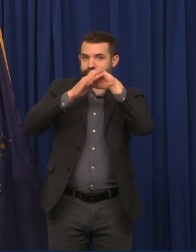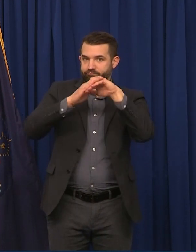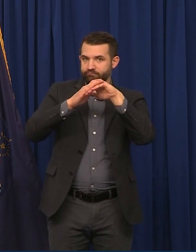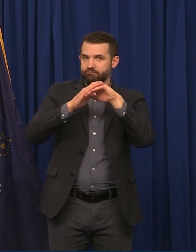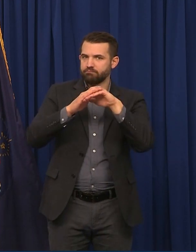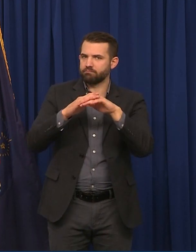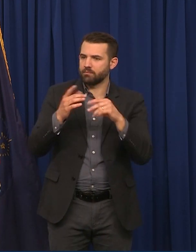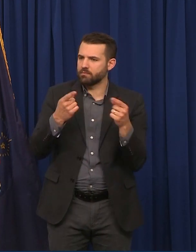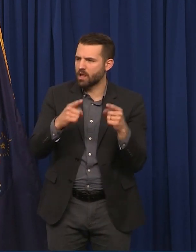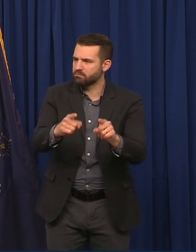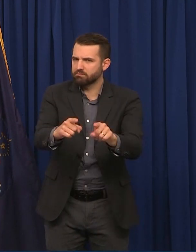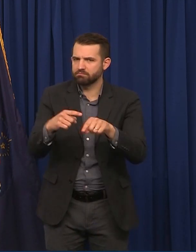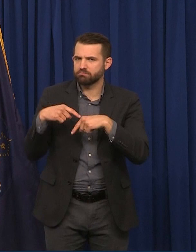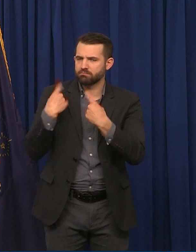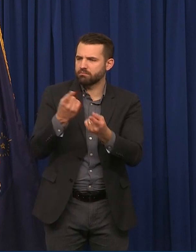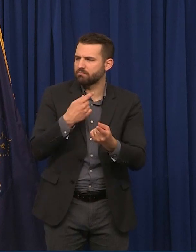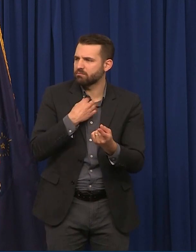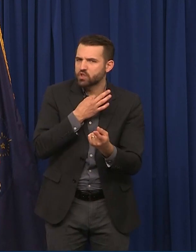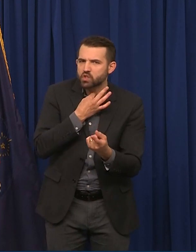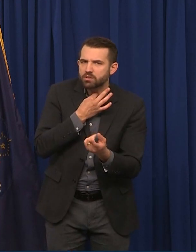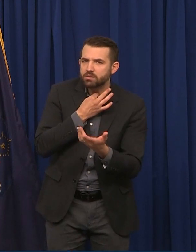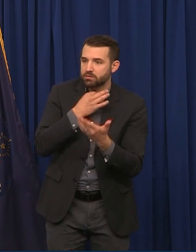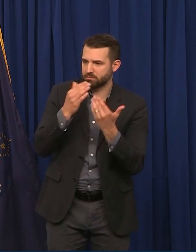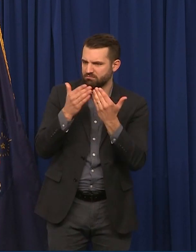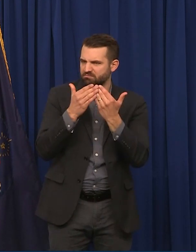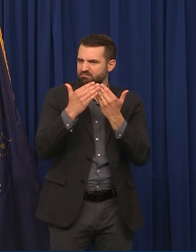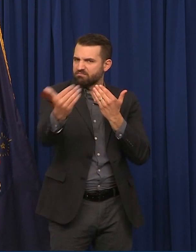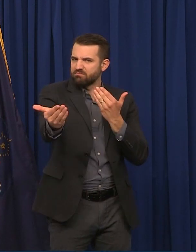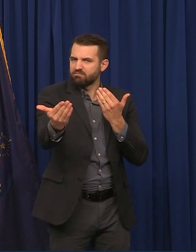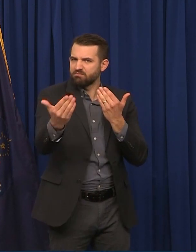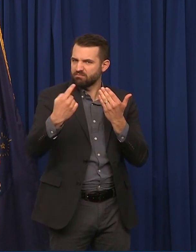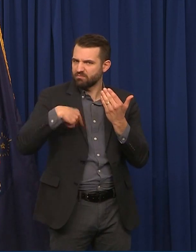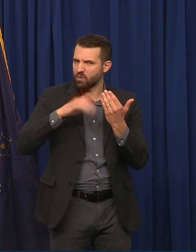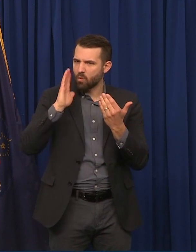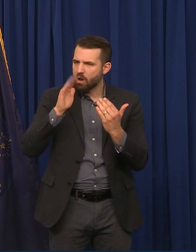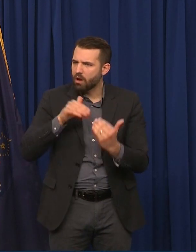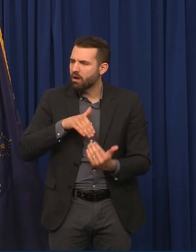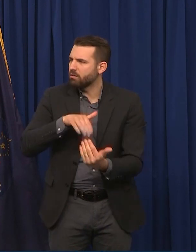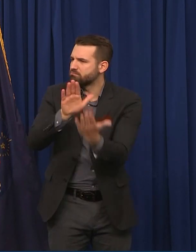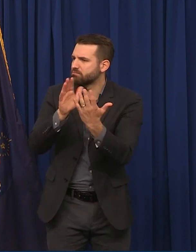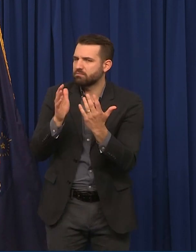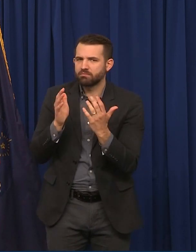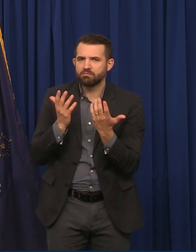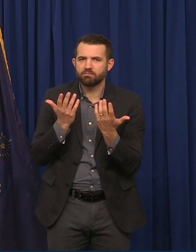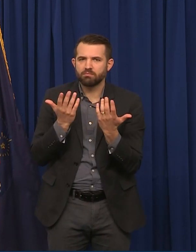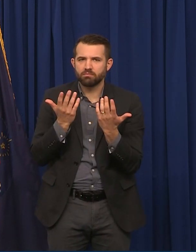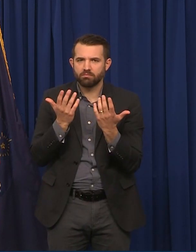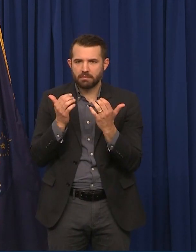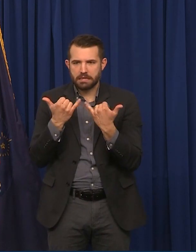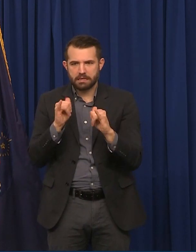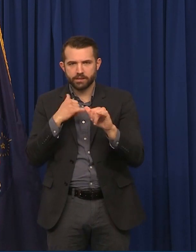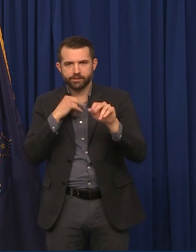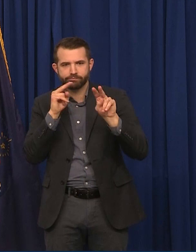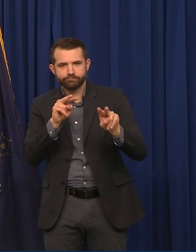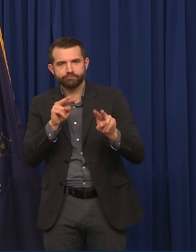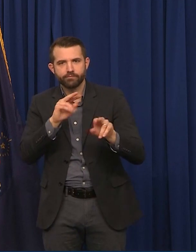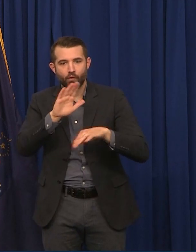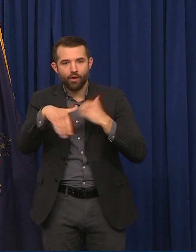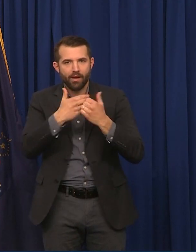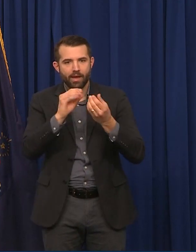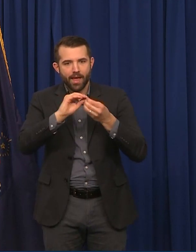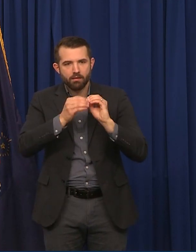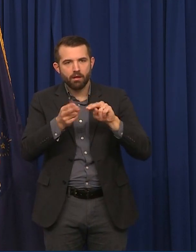going to deal with this, and will we still be able to track every single case back 16 days? And then real quick,